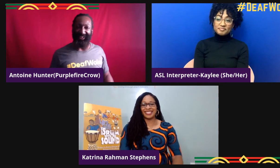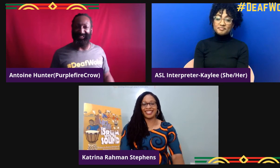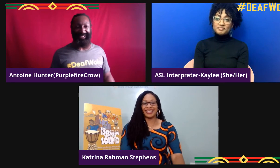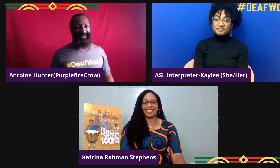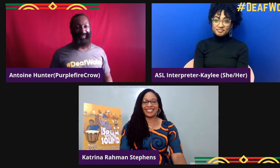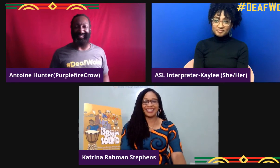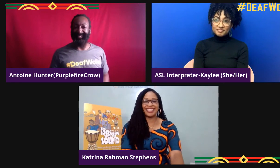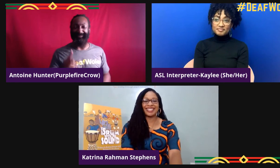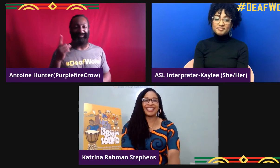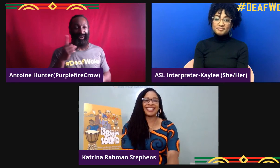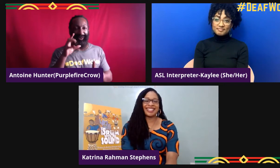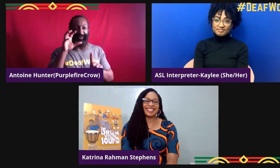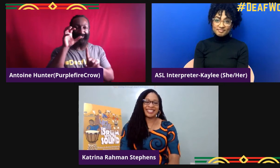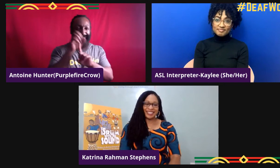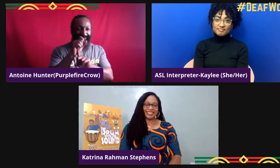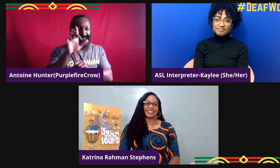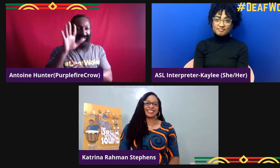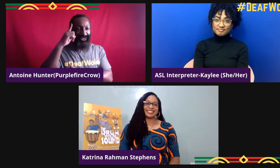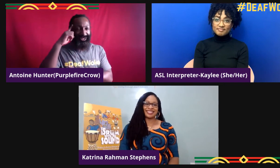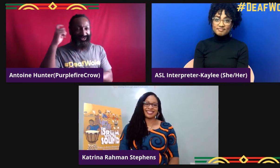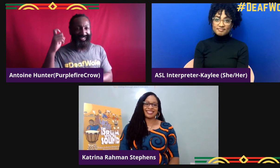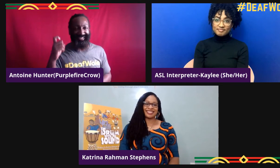No limit.